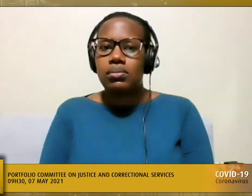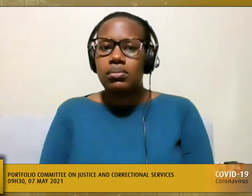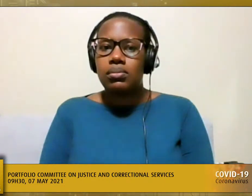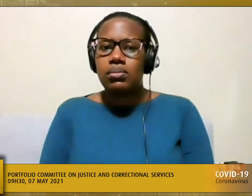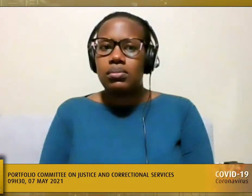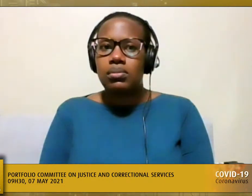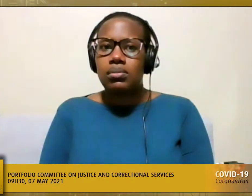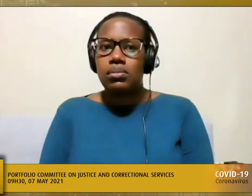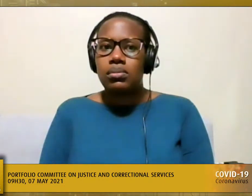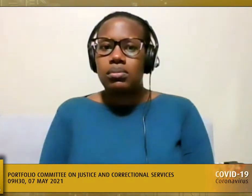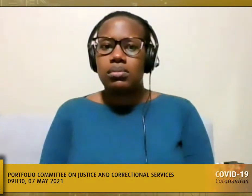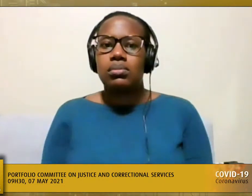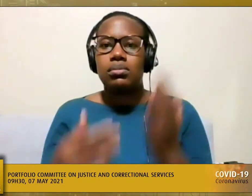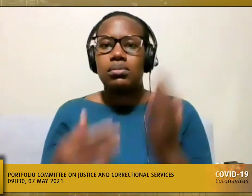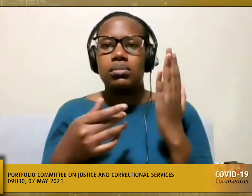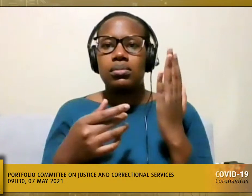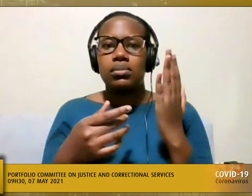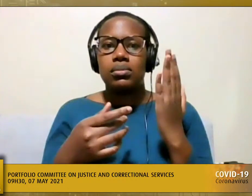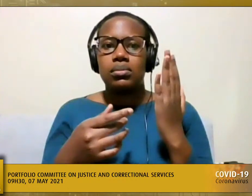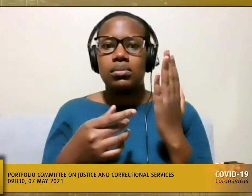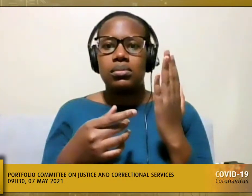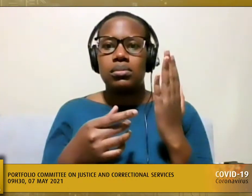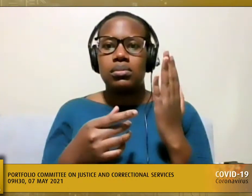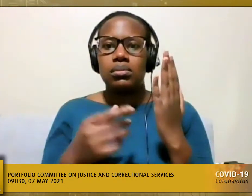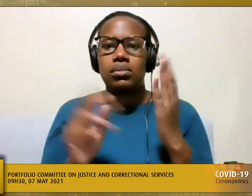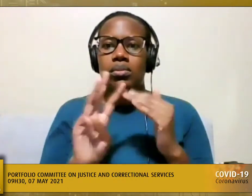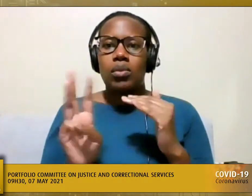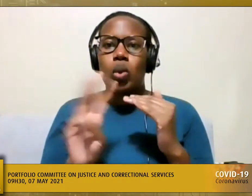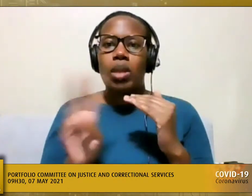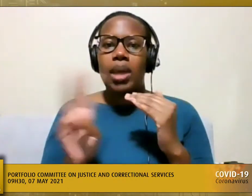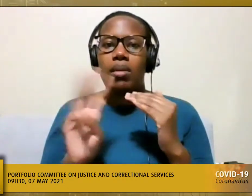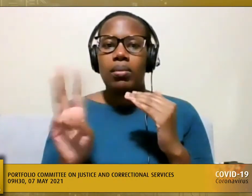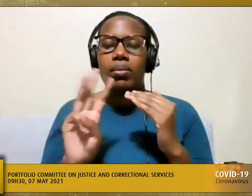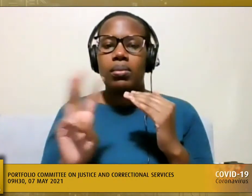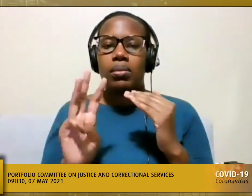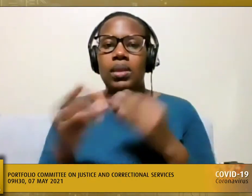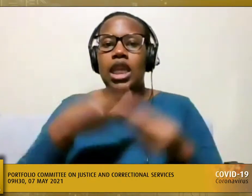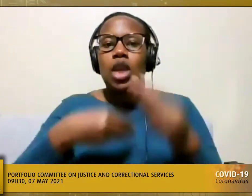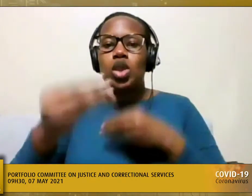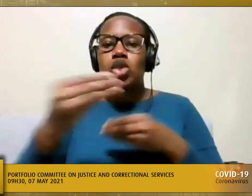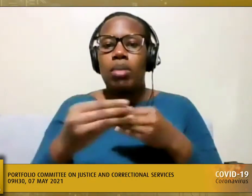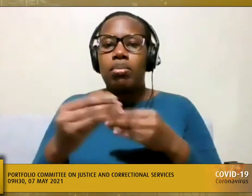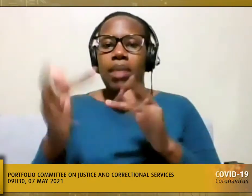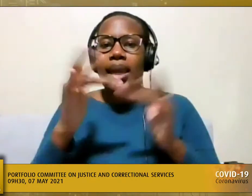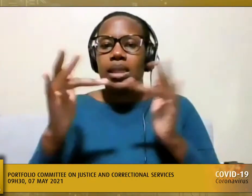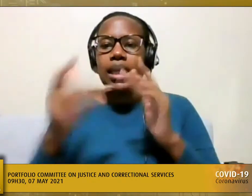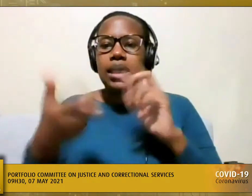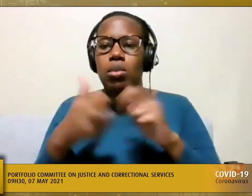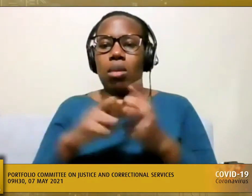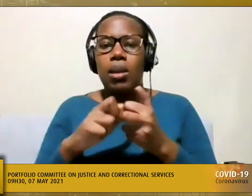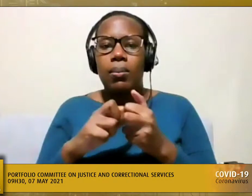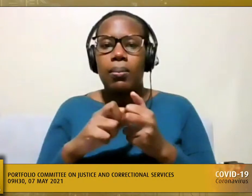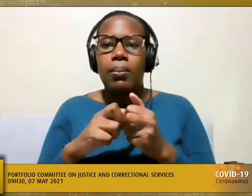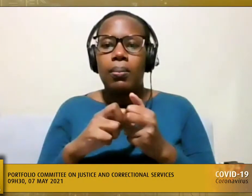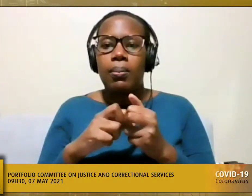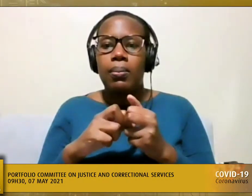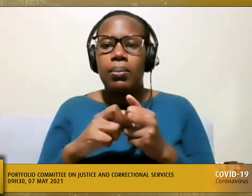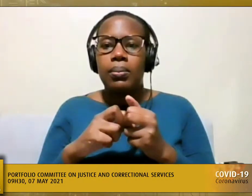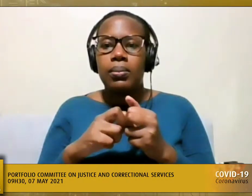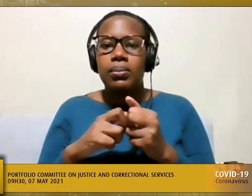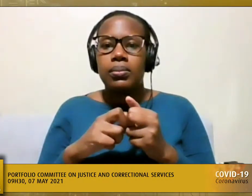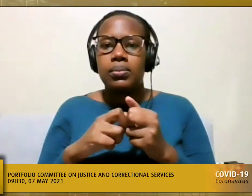yeah so um am I on yes oh thank you very much uh